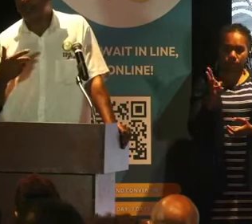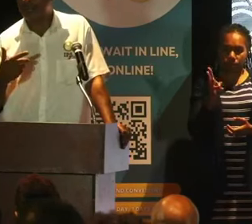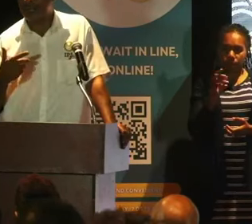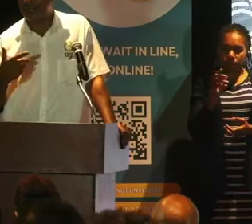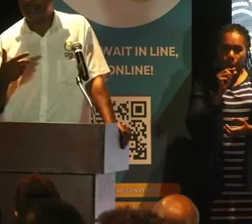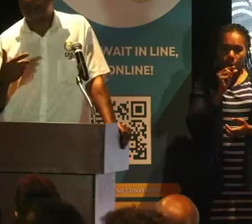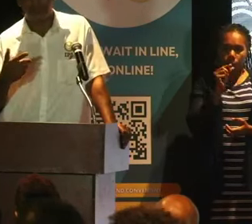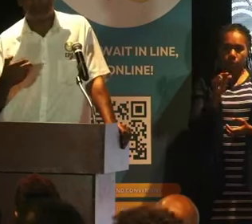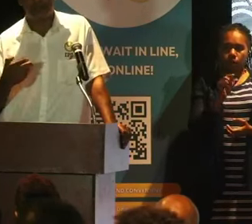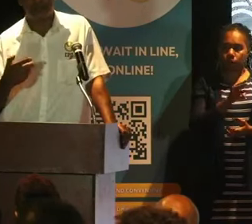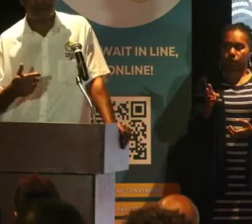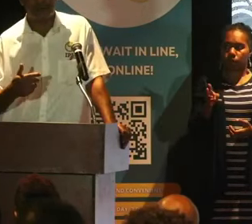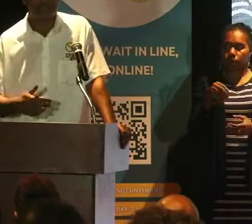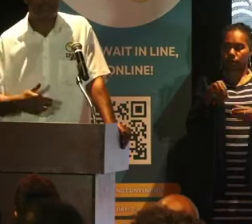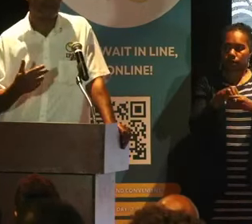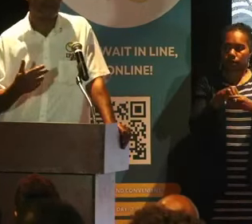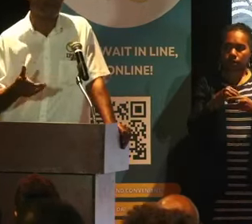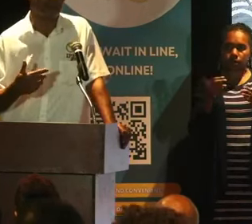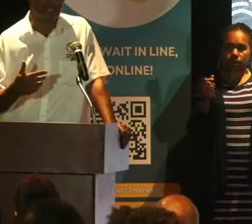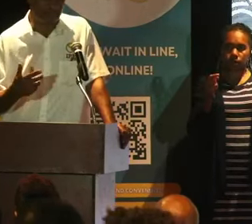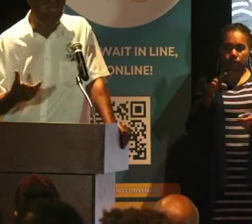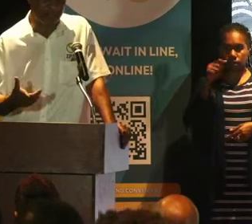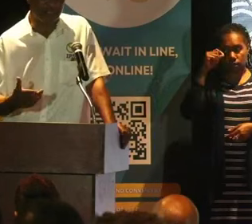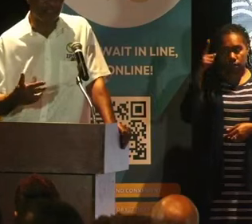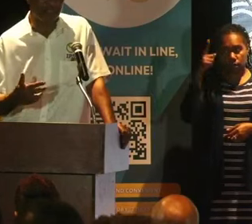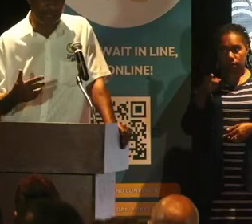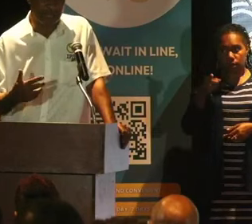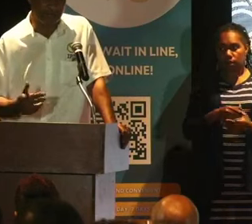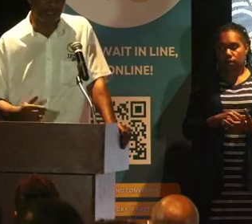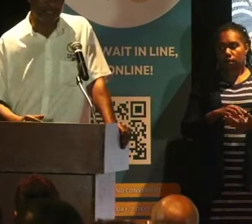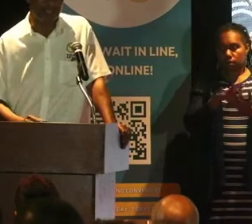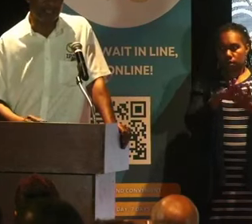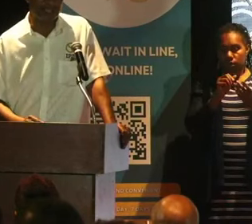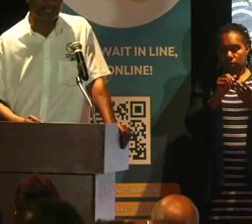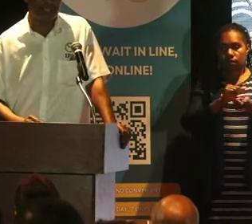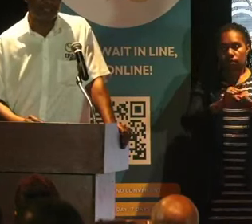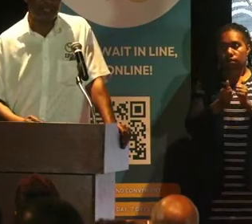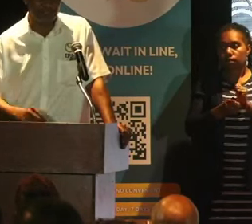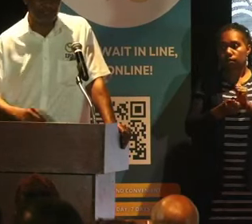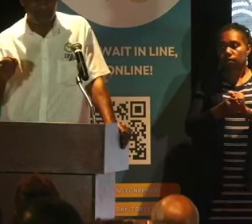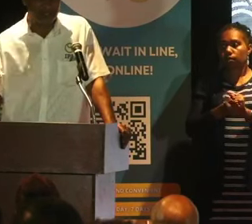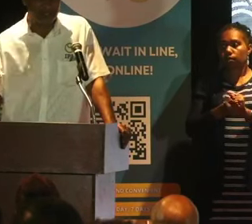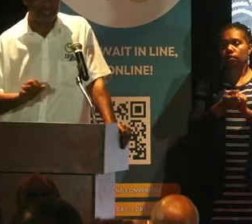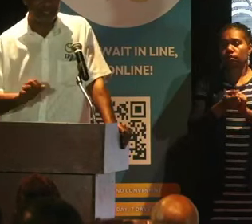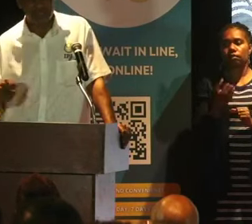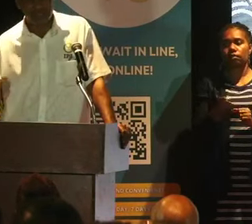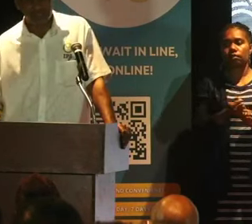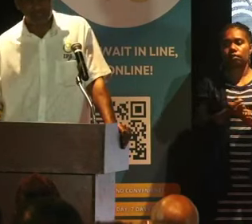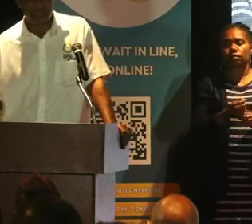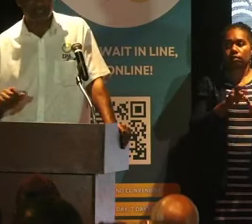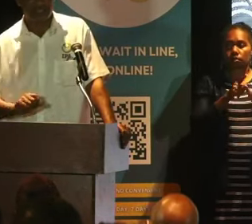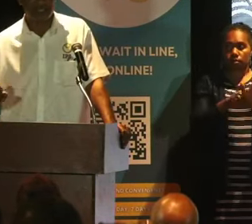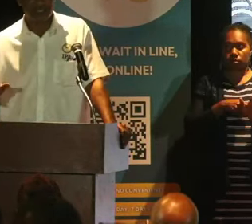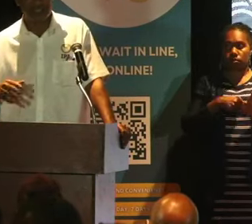because you have for example, a company, you have to lodge an annual return with the IPA. You know, the form itself is,